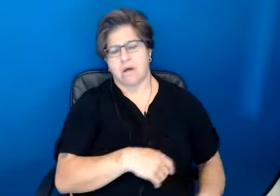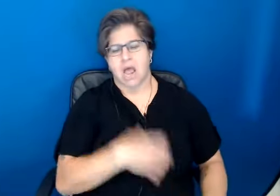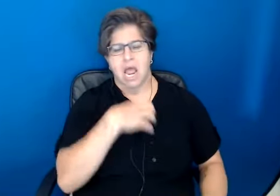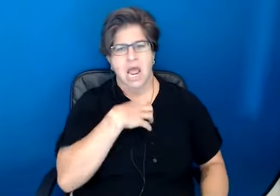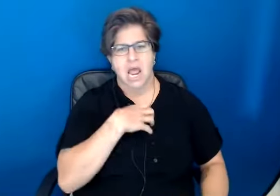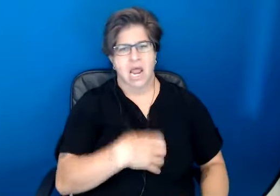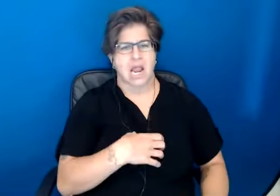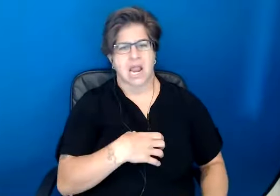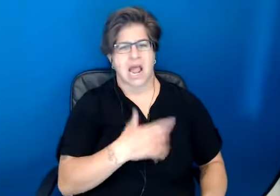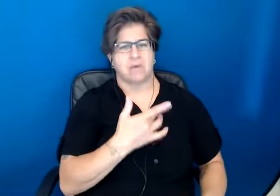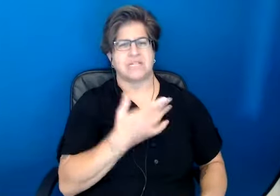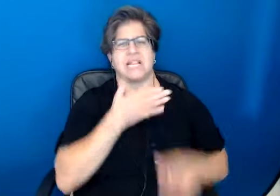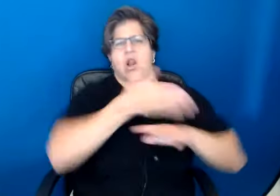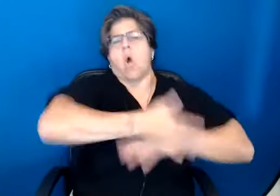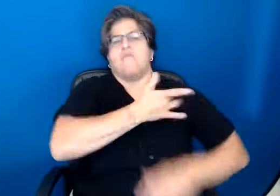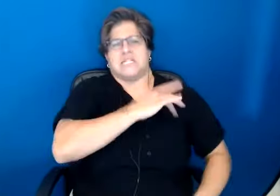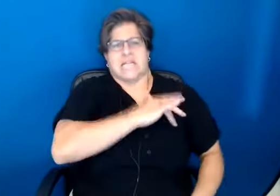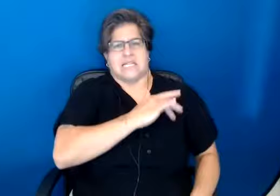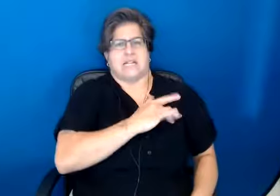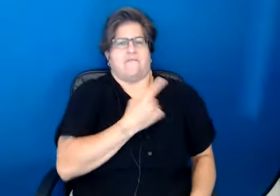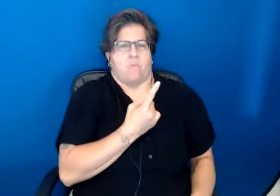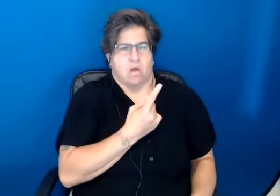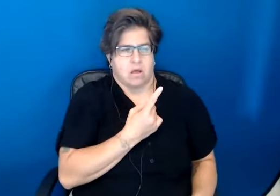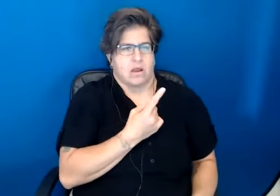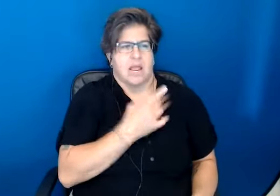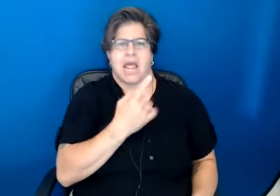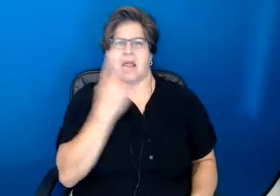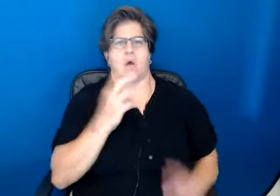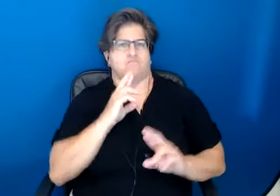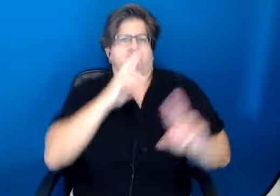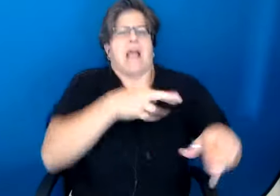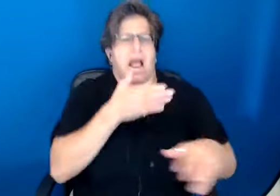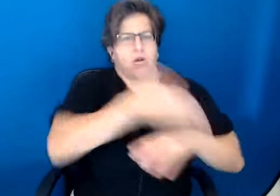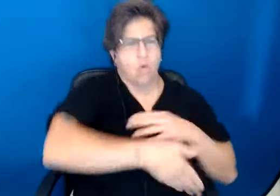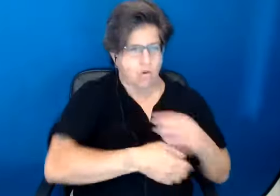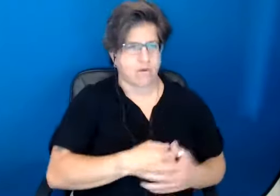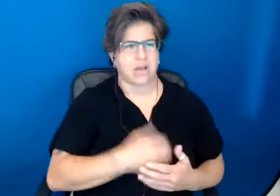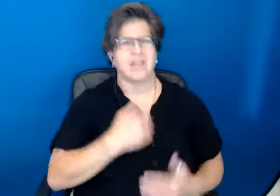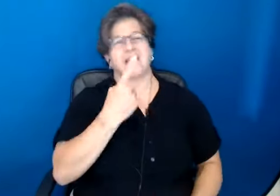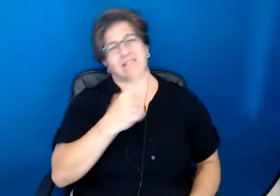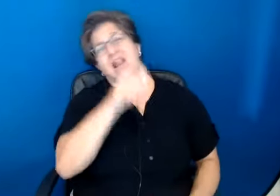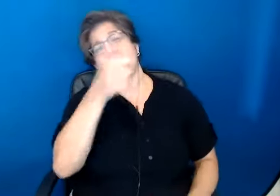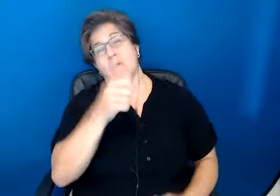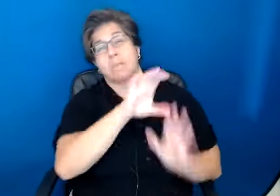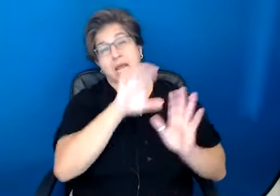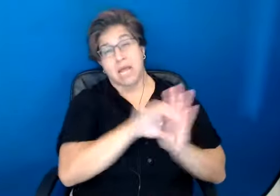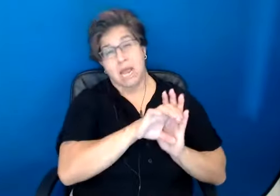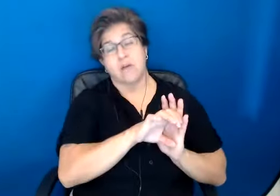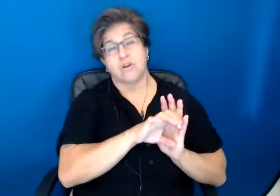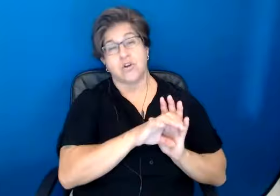hated it, because I used to think when my mother gets sober, she'll be the mother she's meant to be. And then she wasn't. AA stole her,